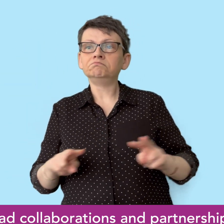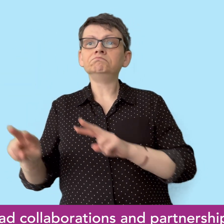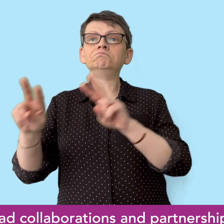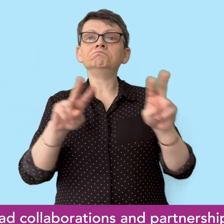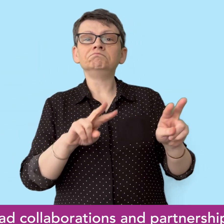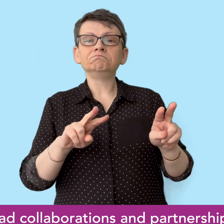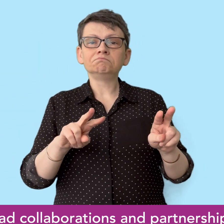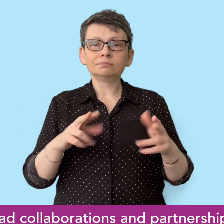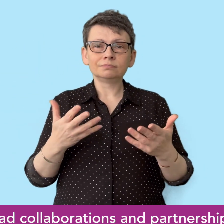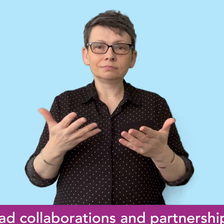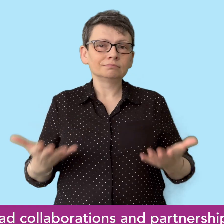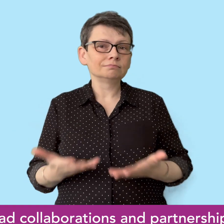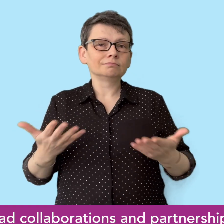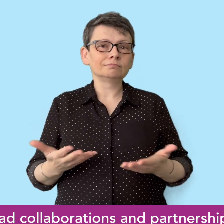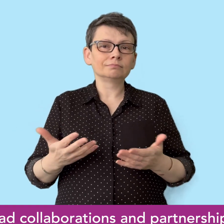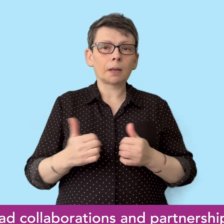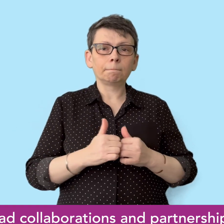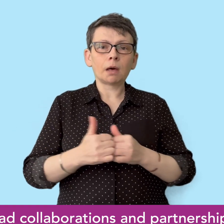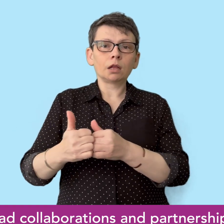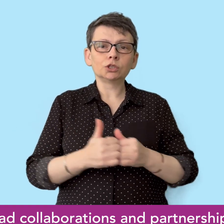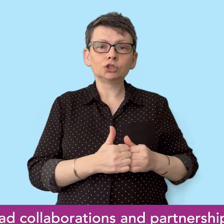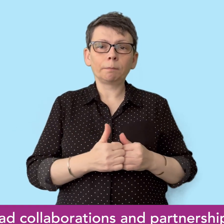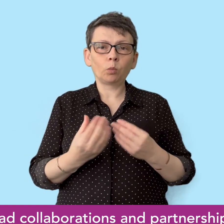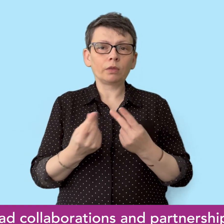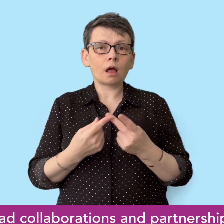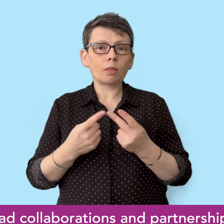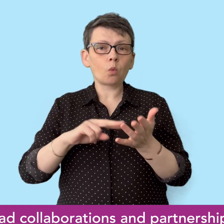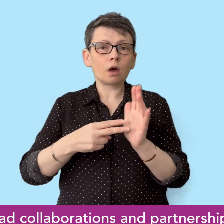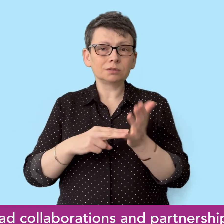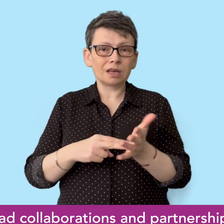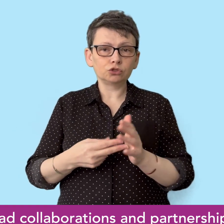Lead collaborations and partnerships with other organisations.